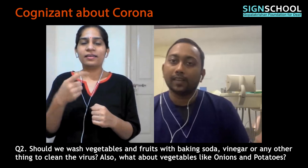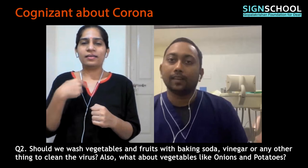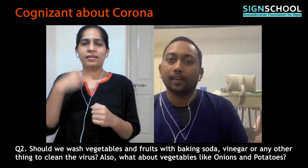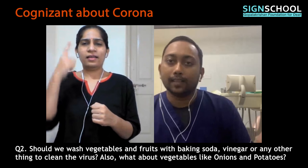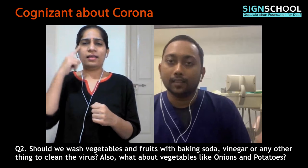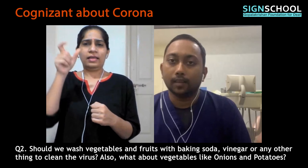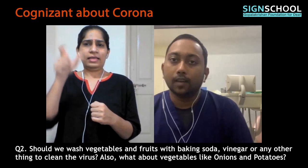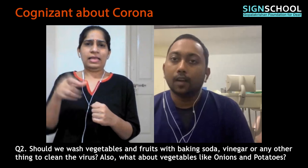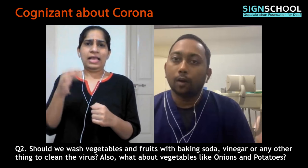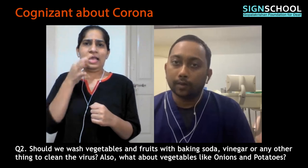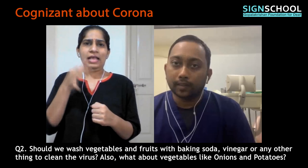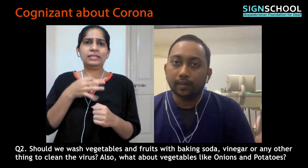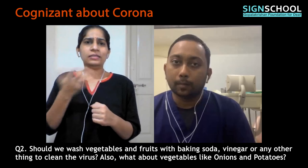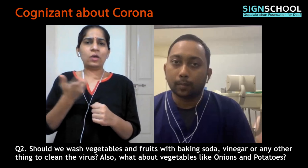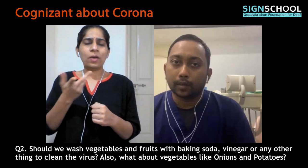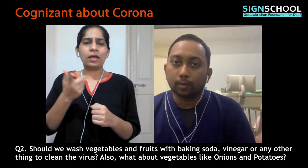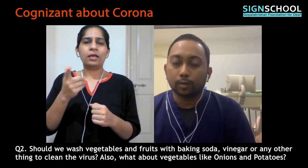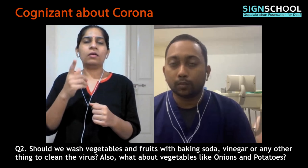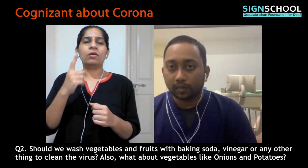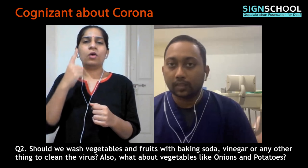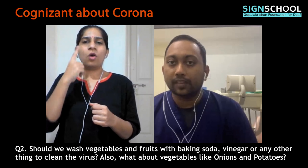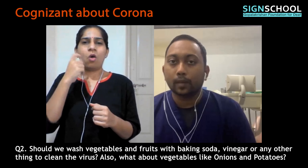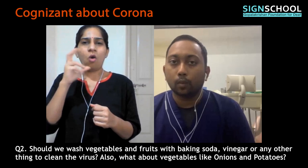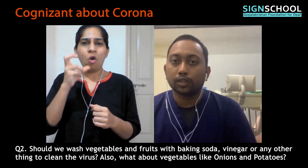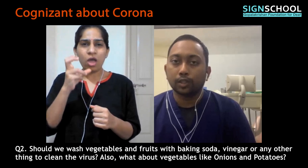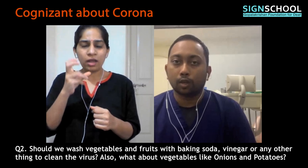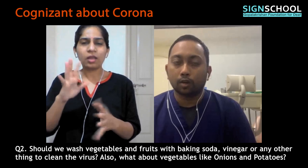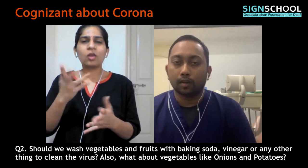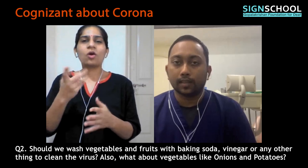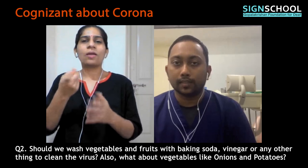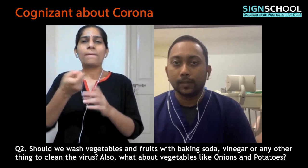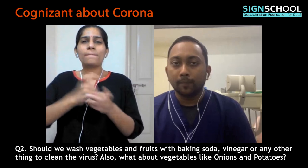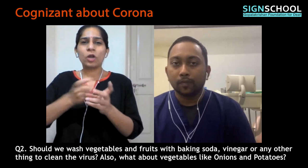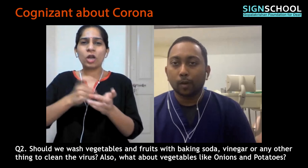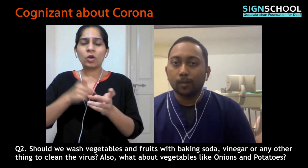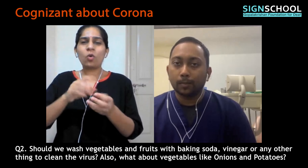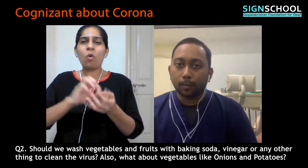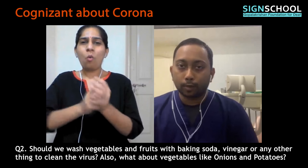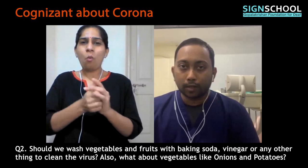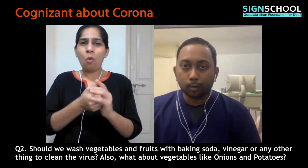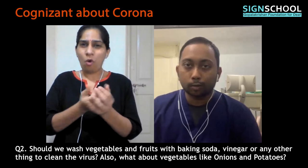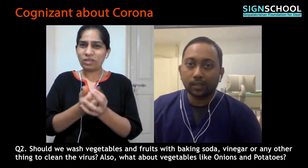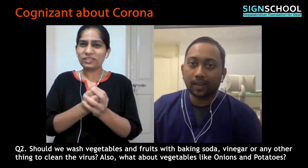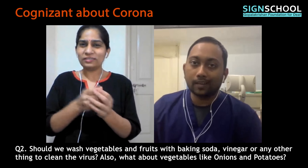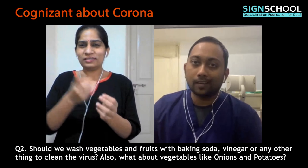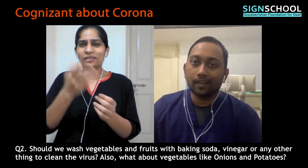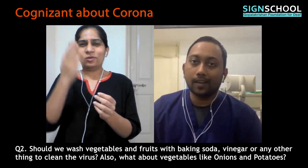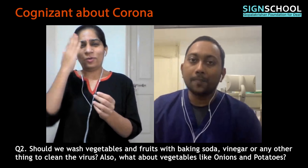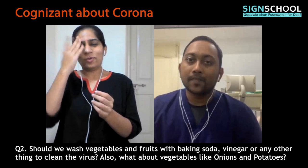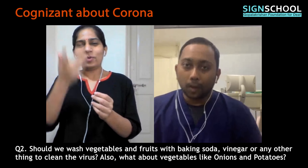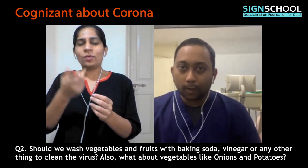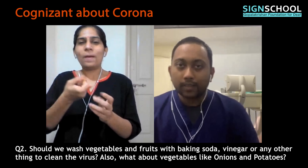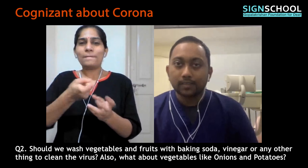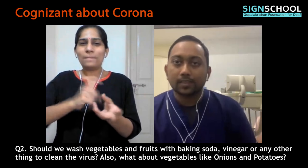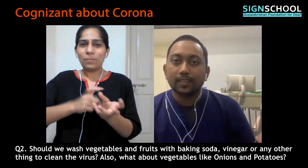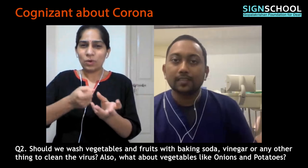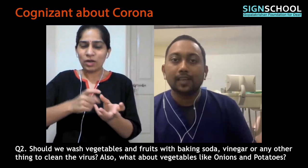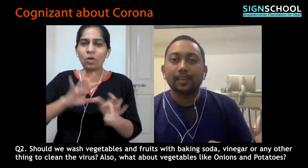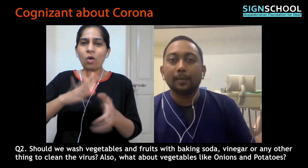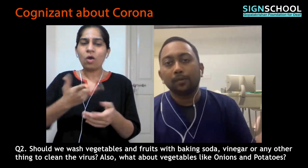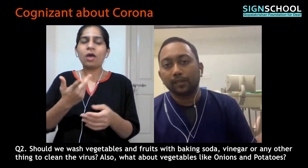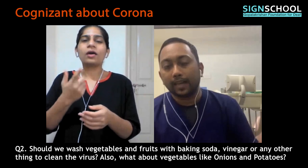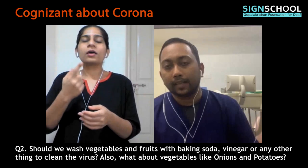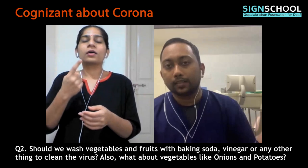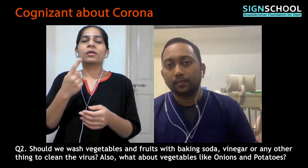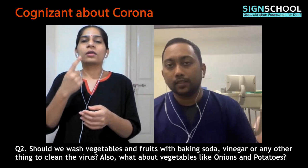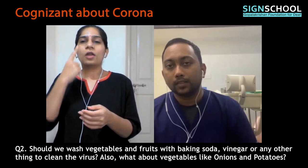asking whether we can dry the onion and potatoes, whether we can wash it or not, is normally potatoes and onions release